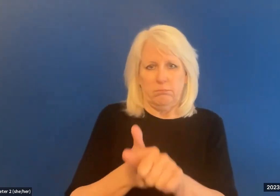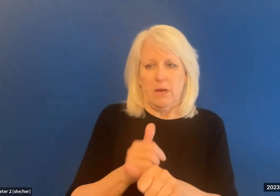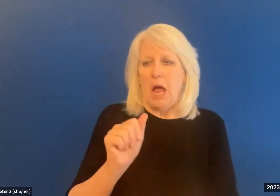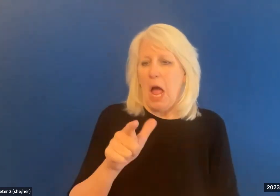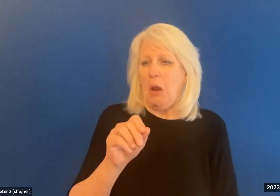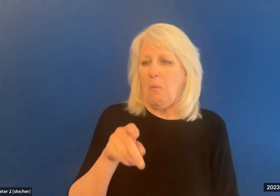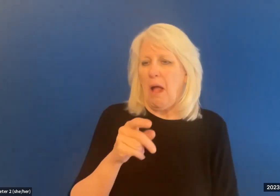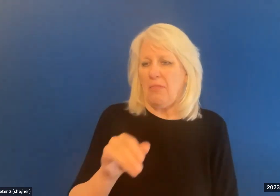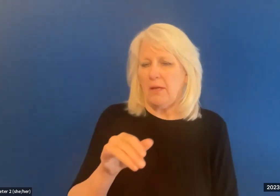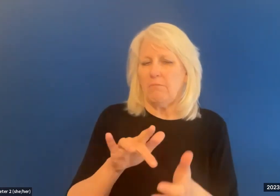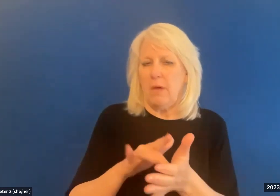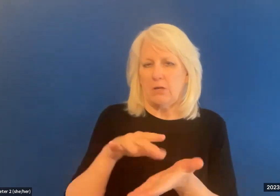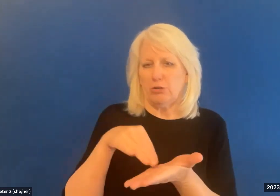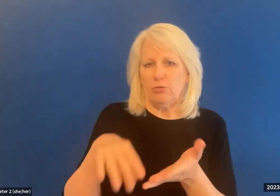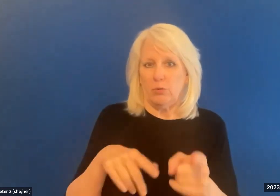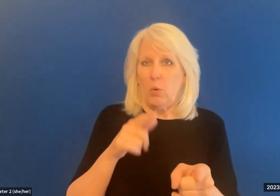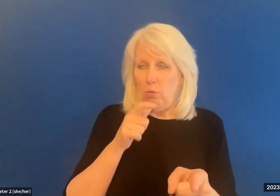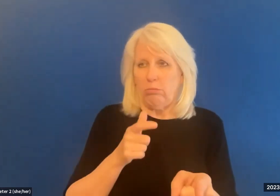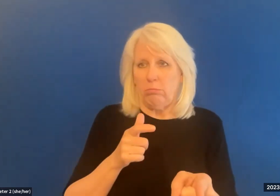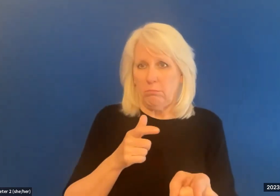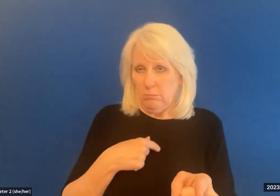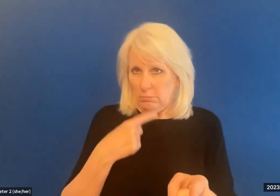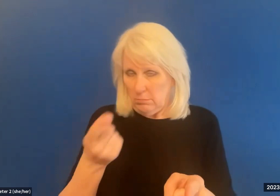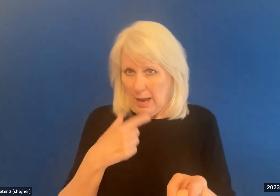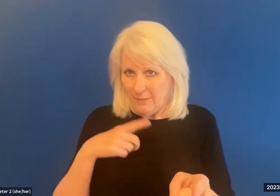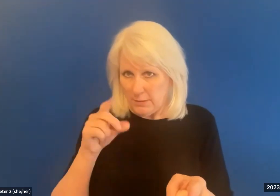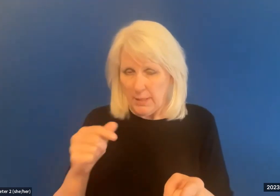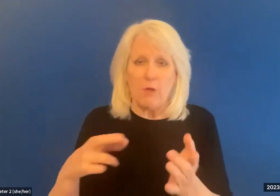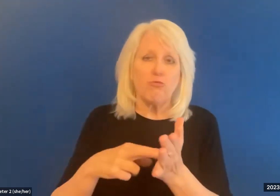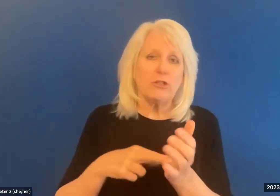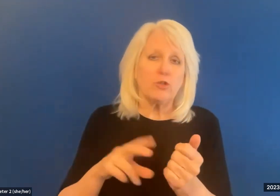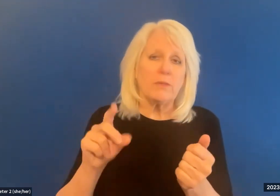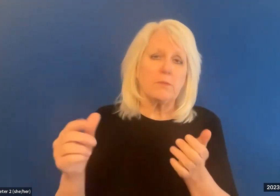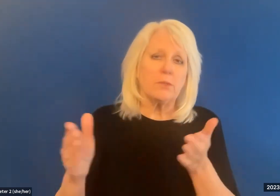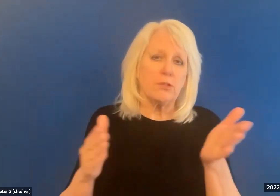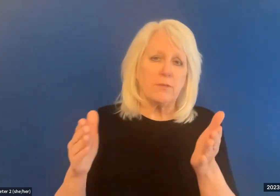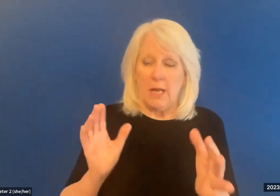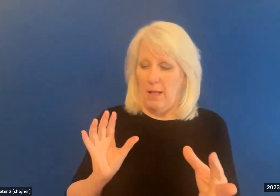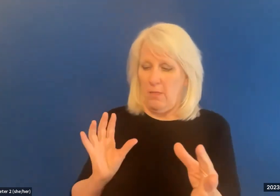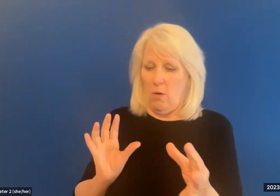medical students who disclose a disability and register with disability services over a period of 10 years.